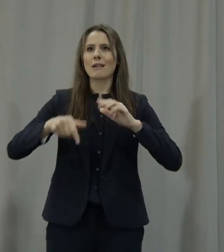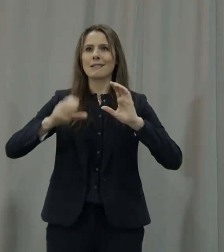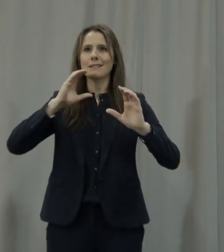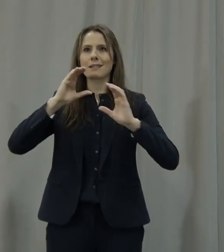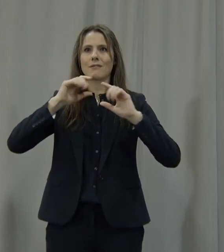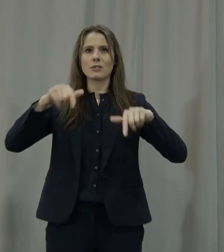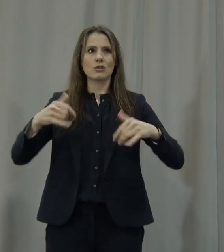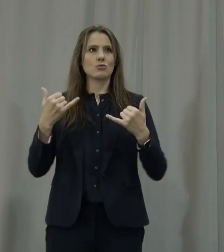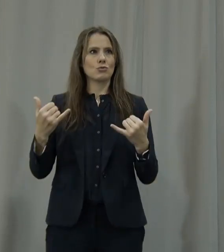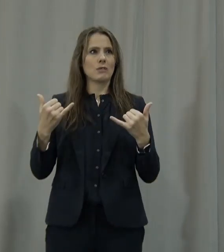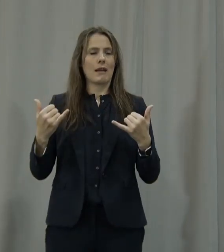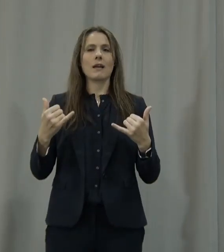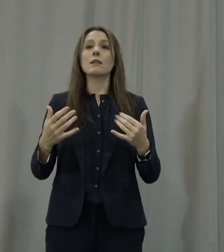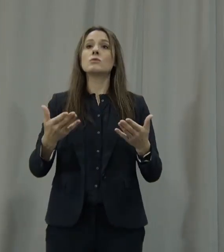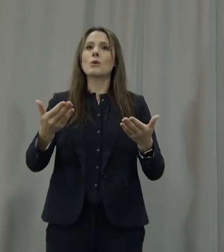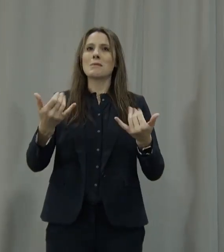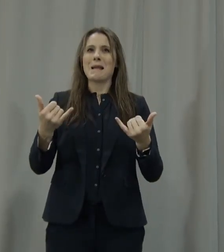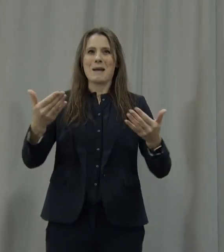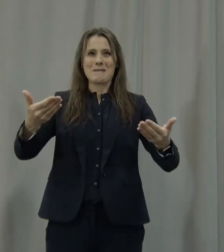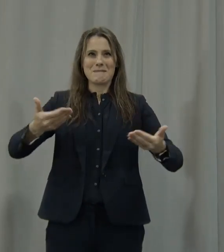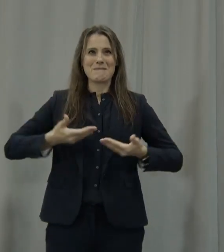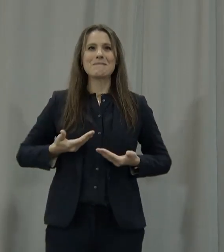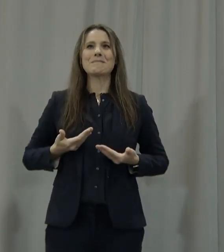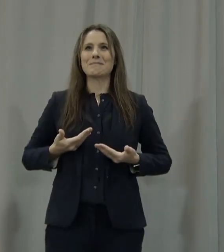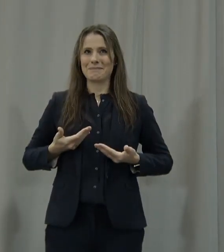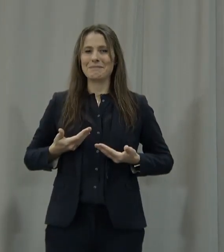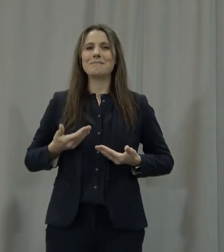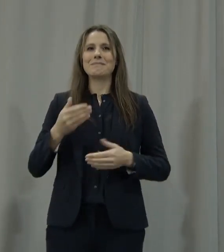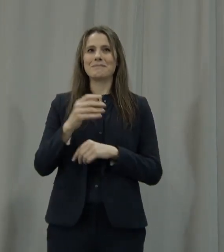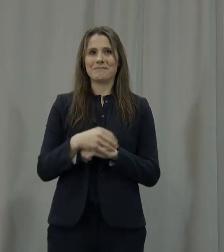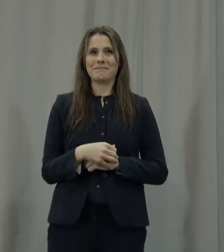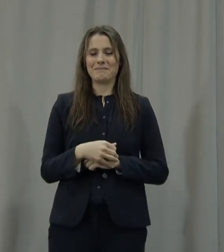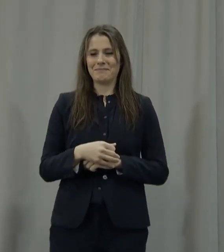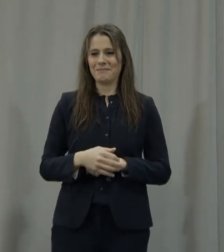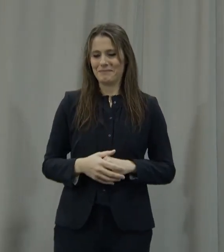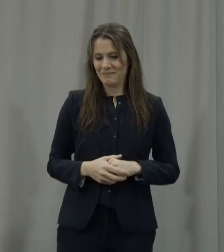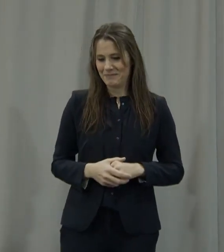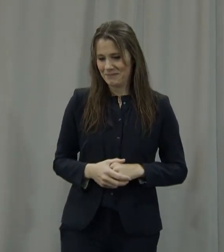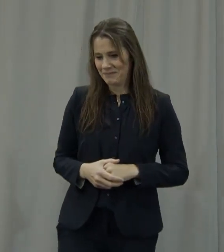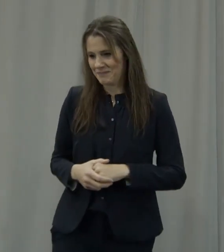work. And we now welcome him to the stage.